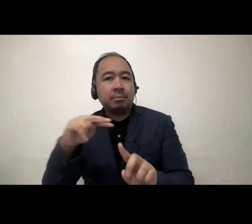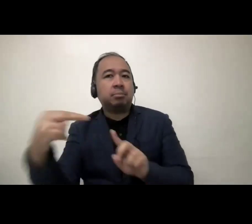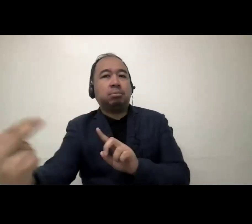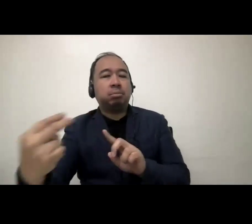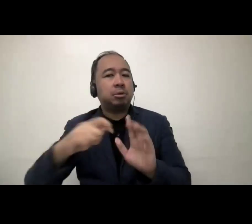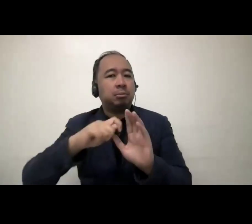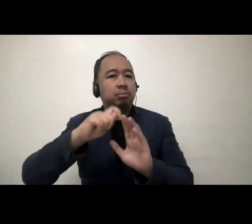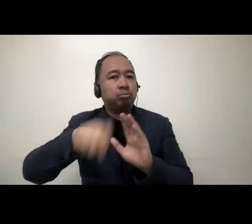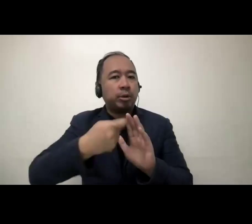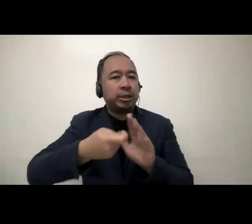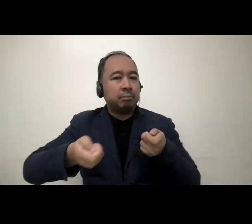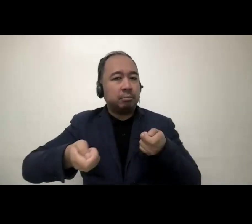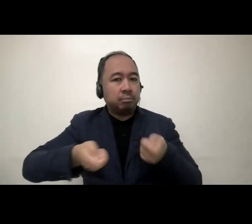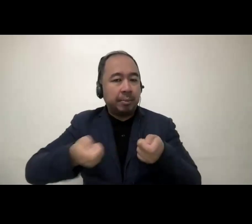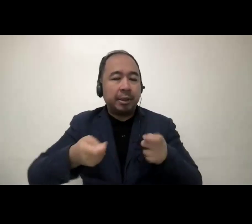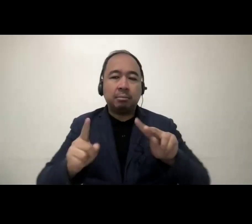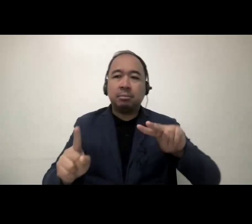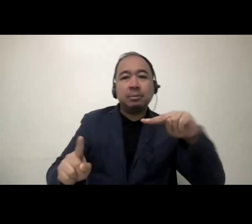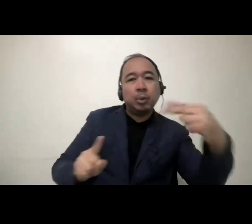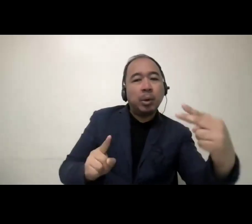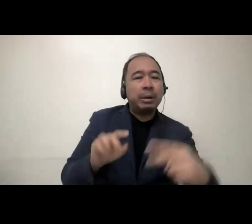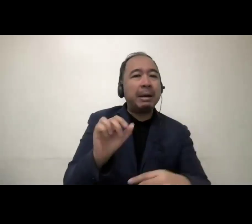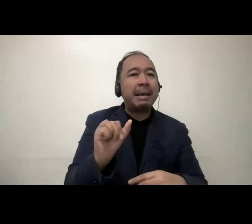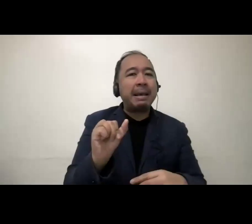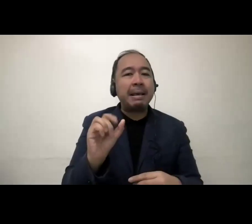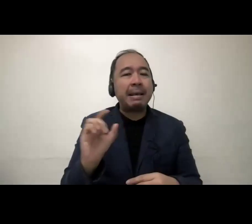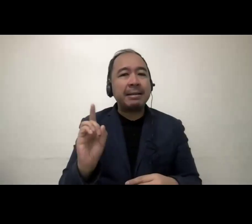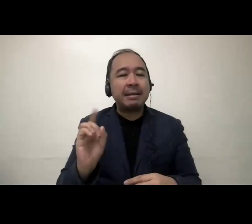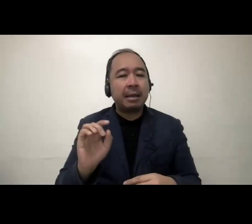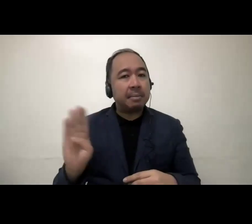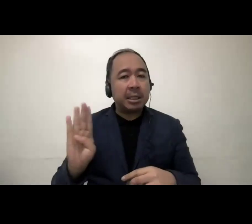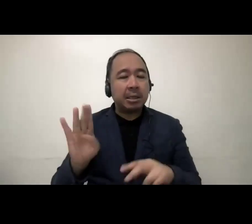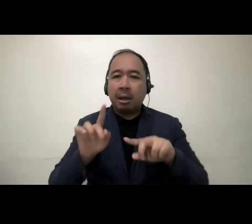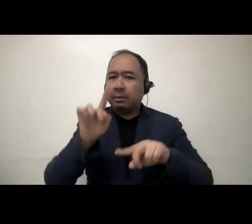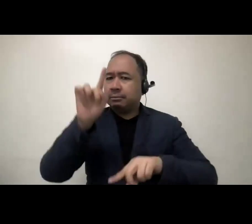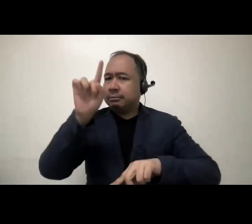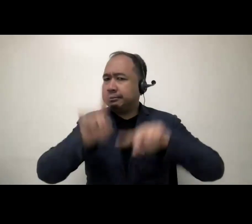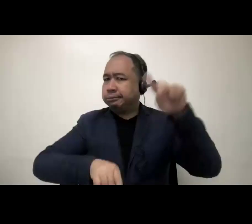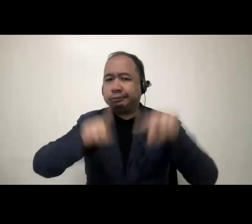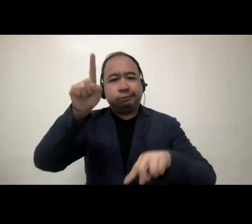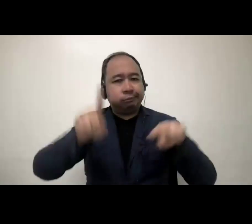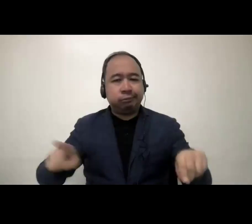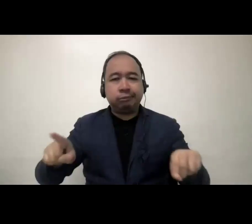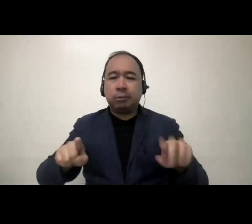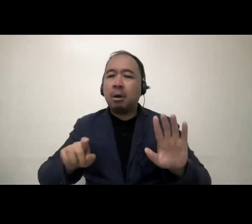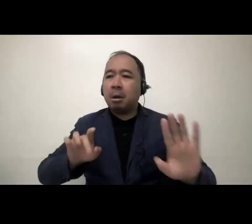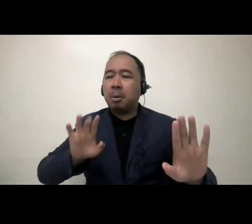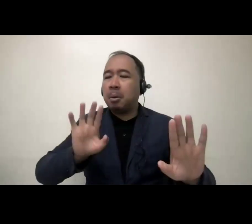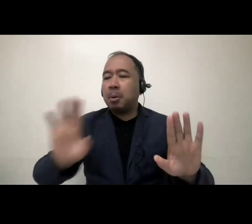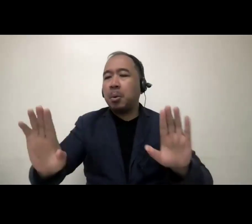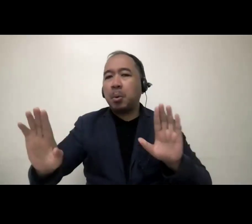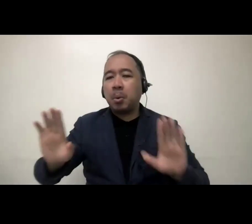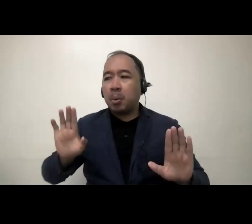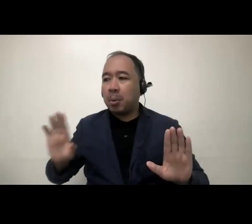ADB. And they all have their own perspectives to come into this that we need to navigate